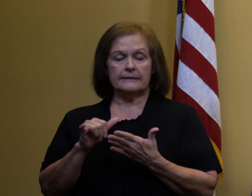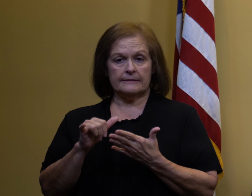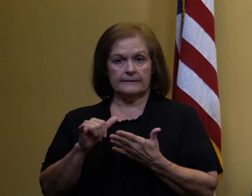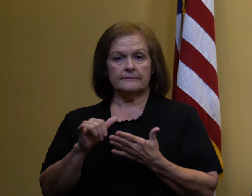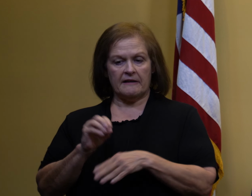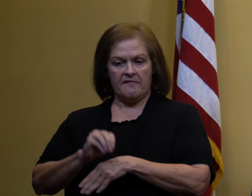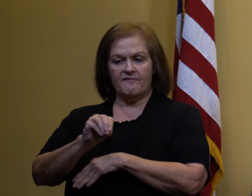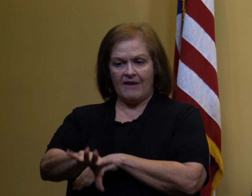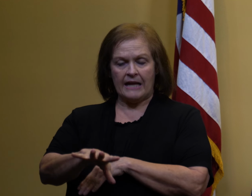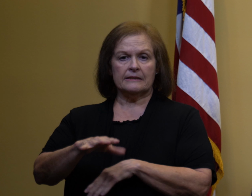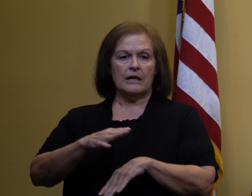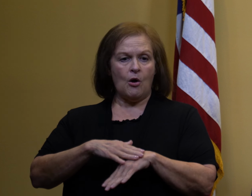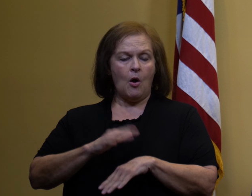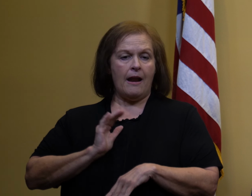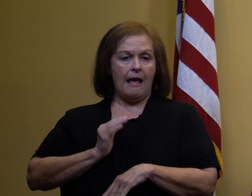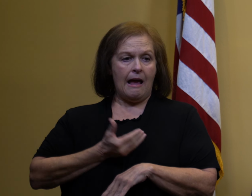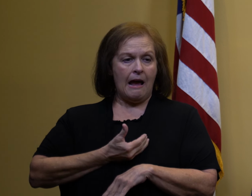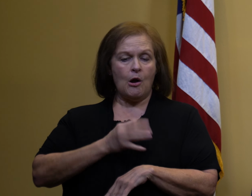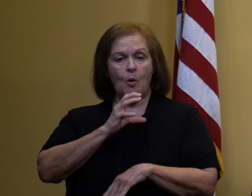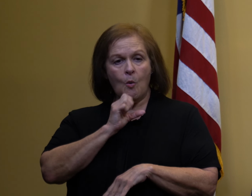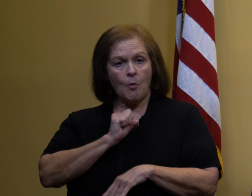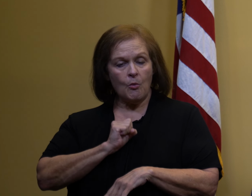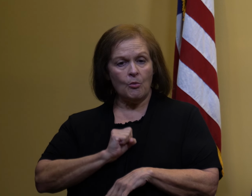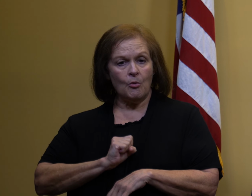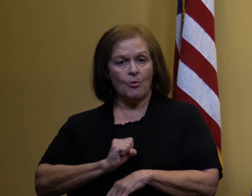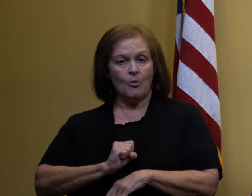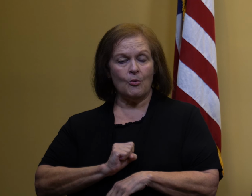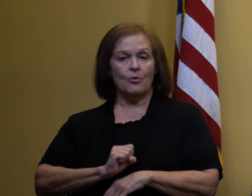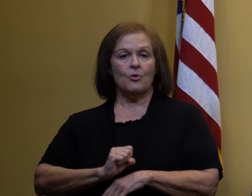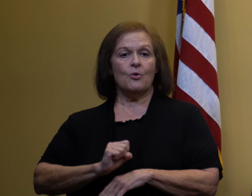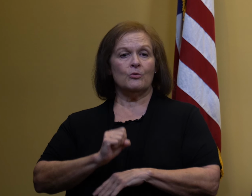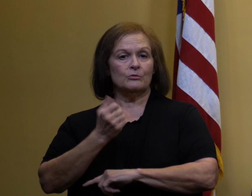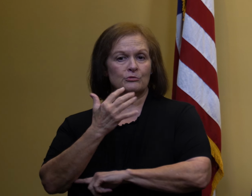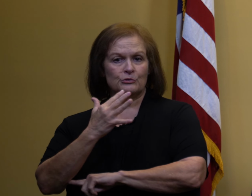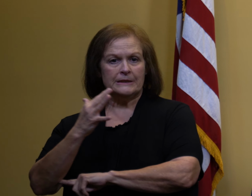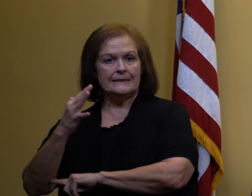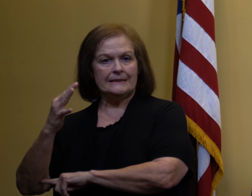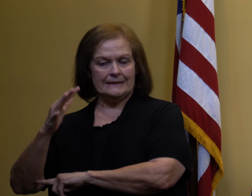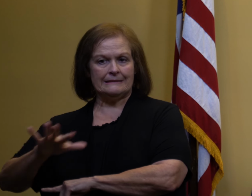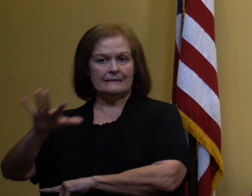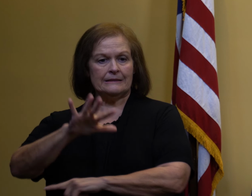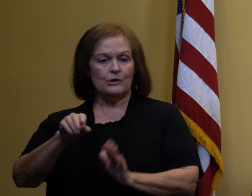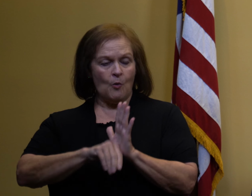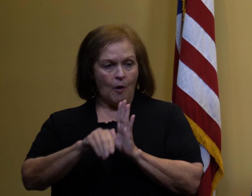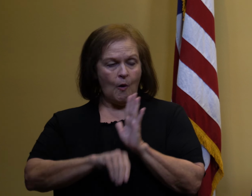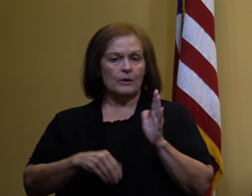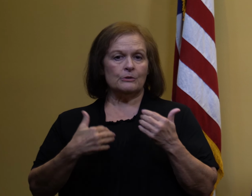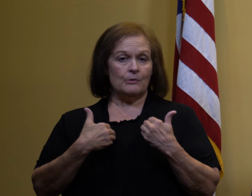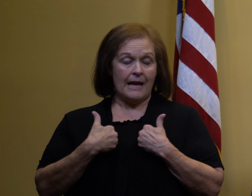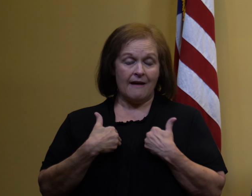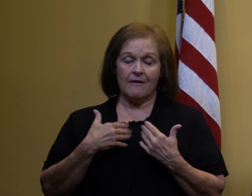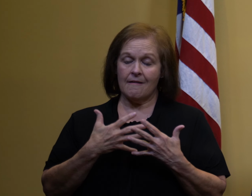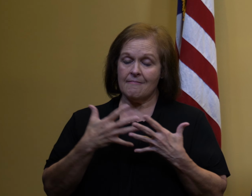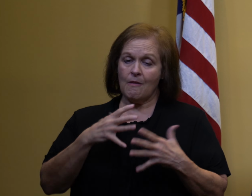an impact on our old, aged canopy throughout the city of New Orleans. And we have some of the